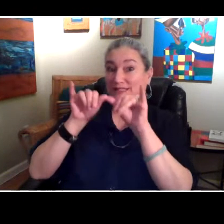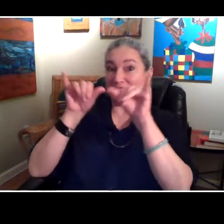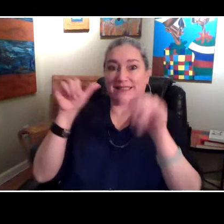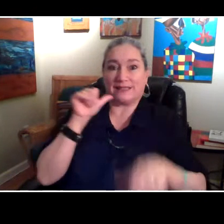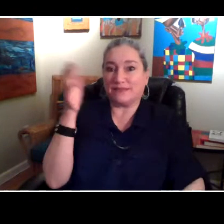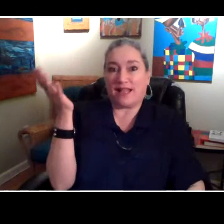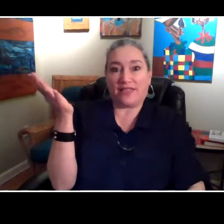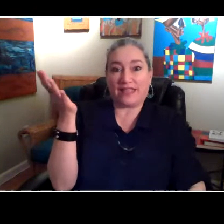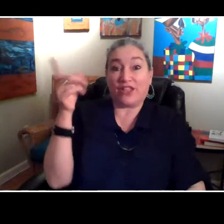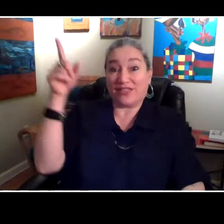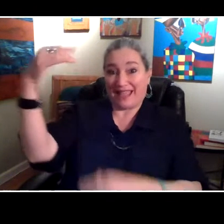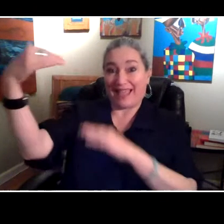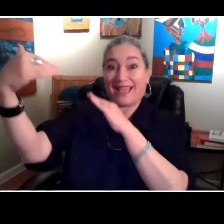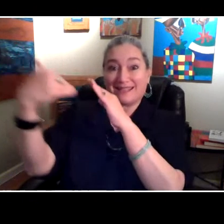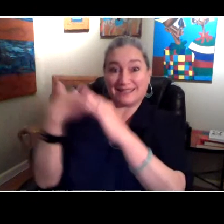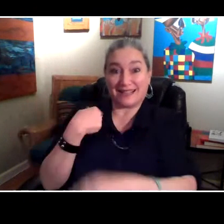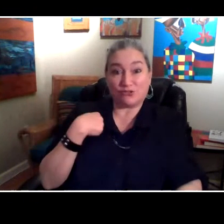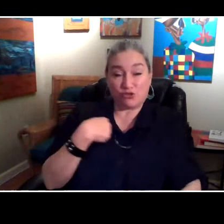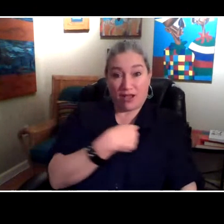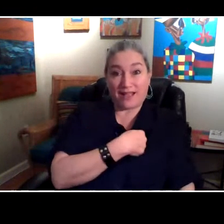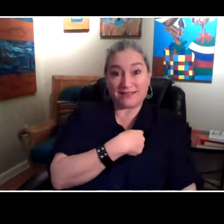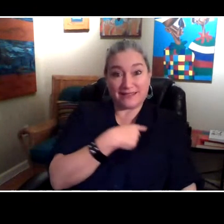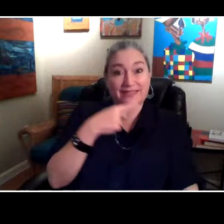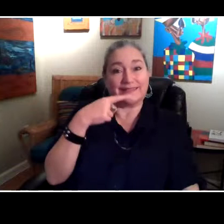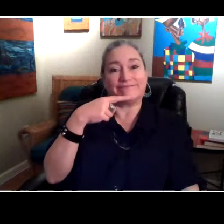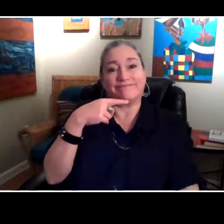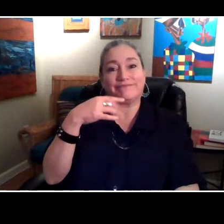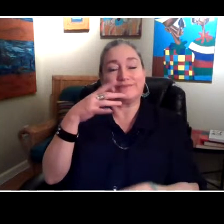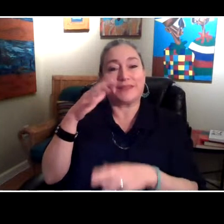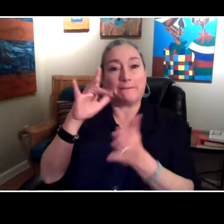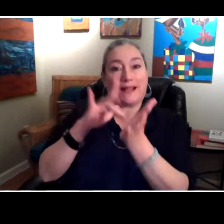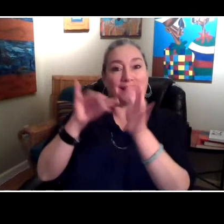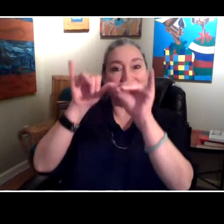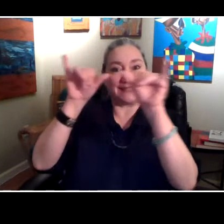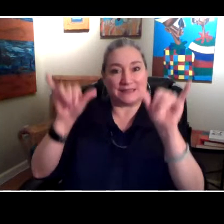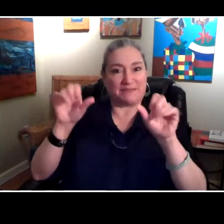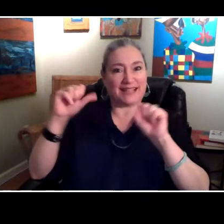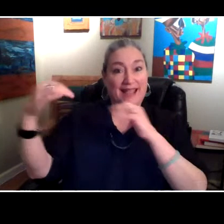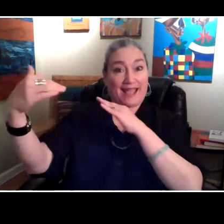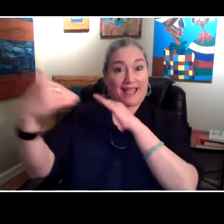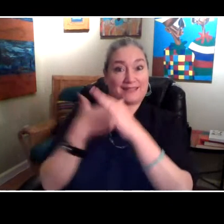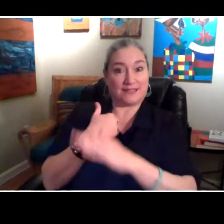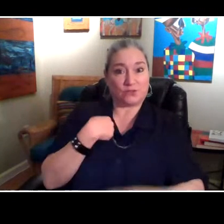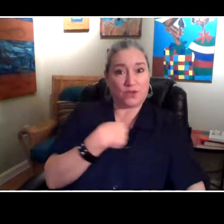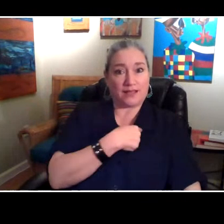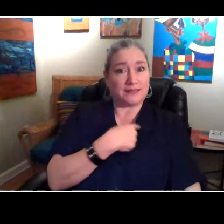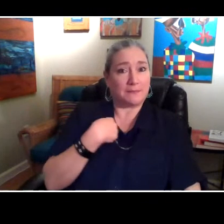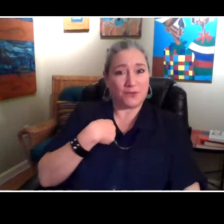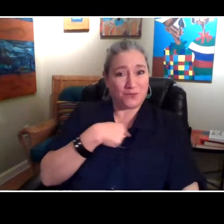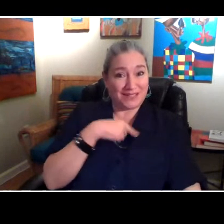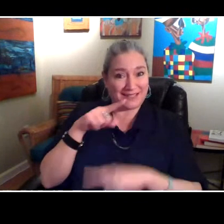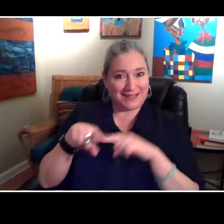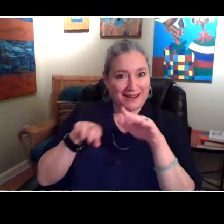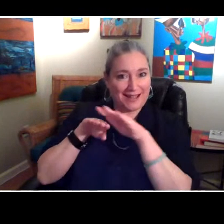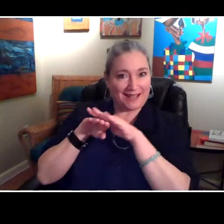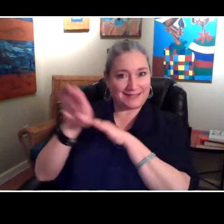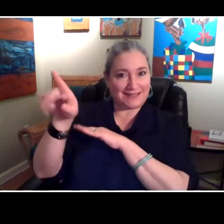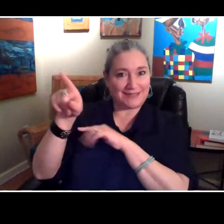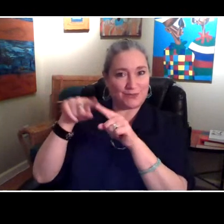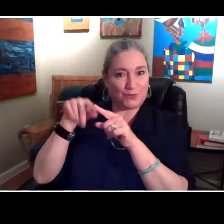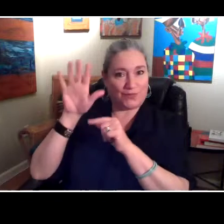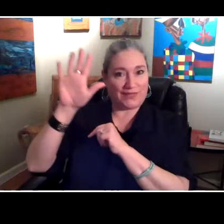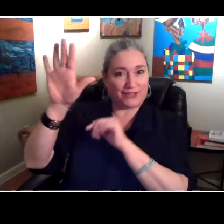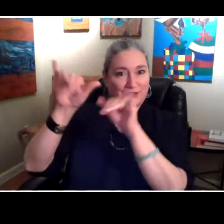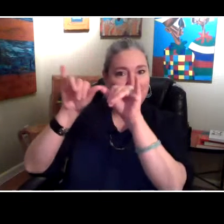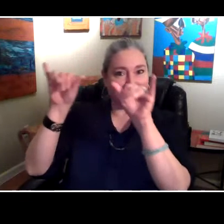that's showing that our access to the system isn't there. They have access to us. So the medical system can